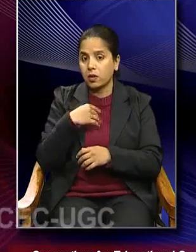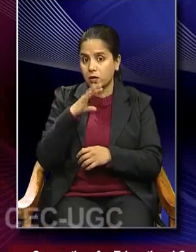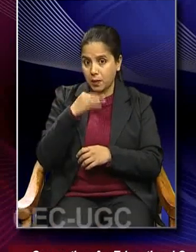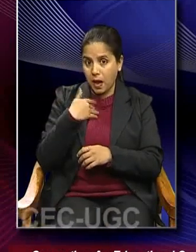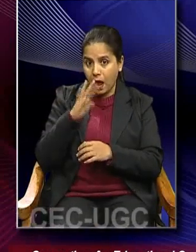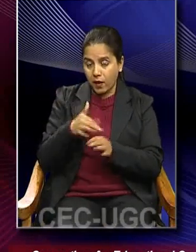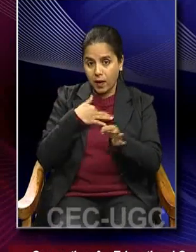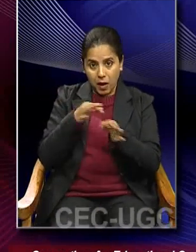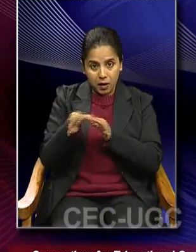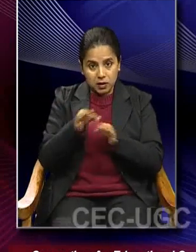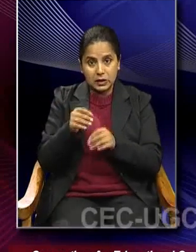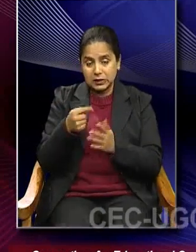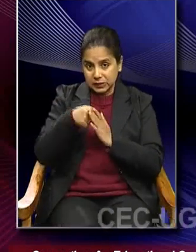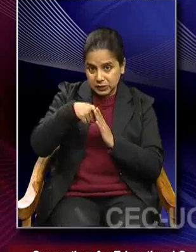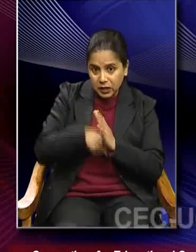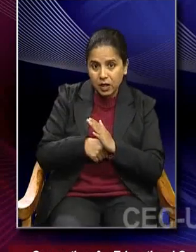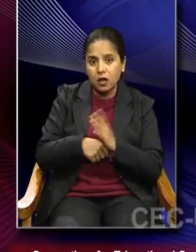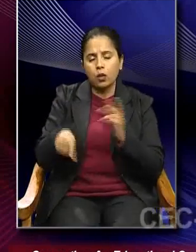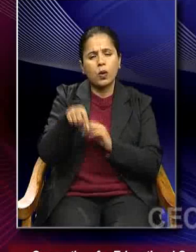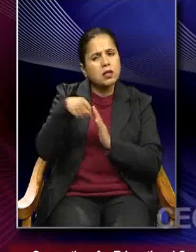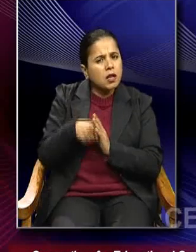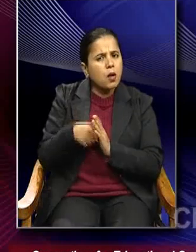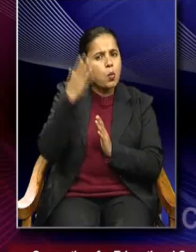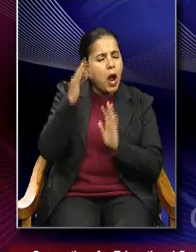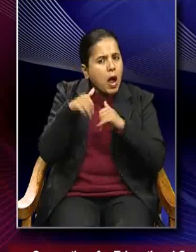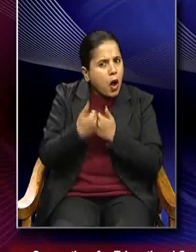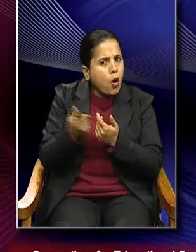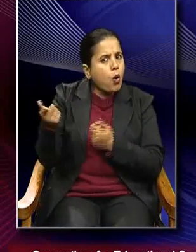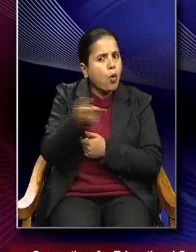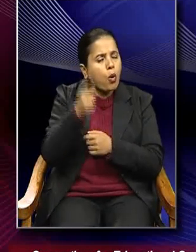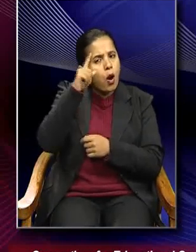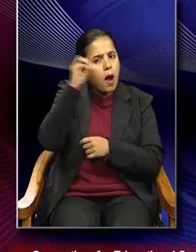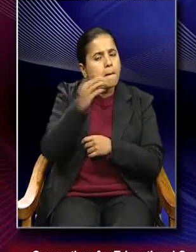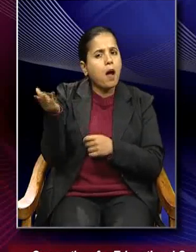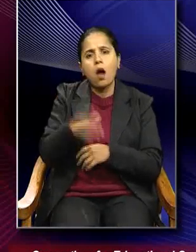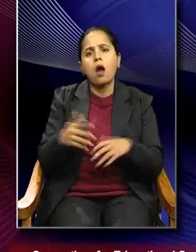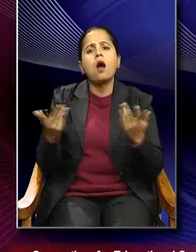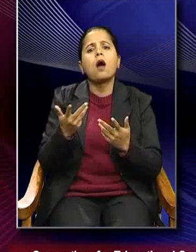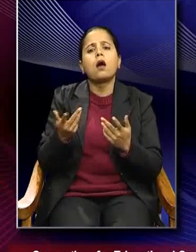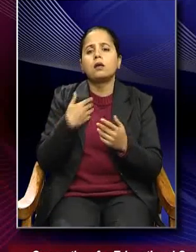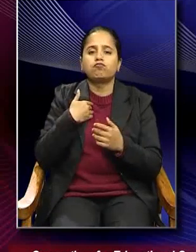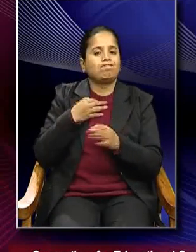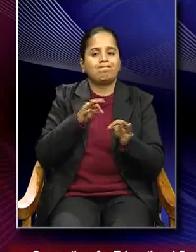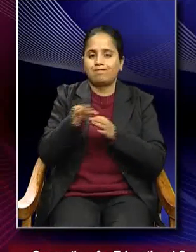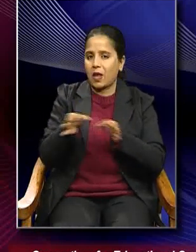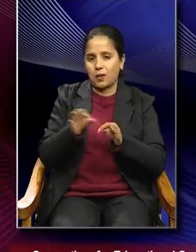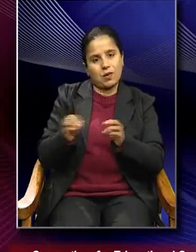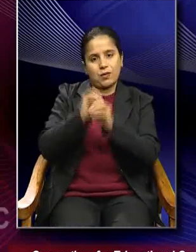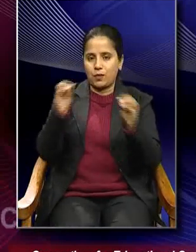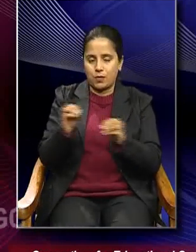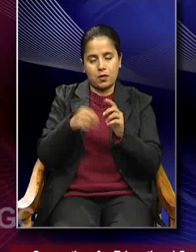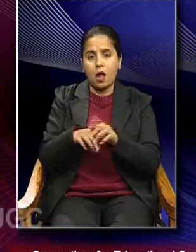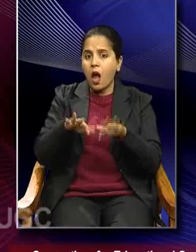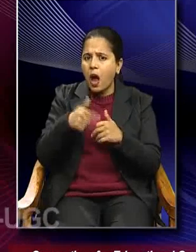going into the root of how those opinions were arrived at, or how was